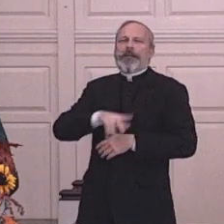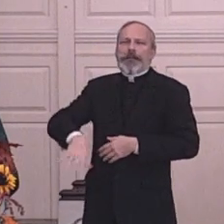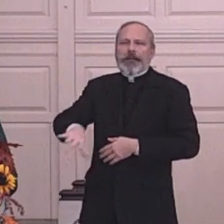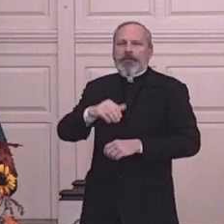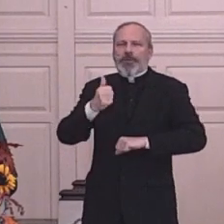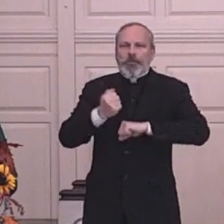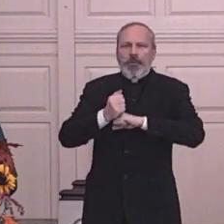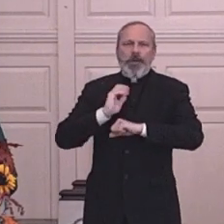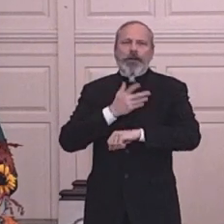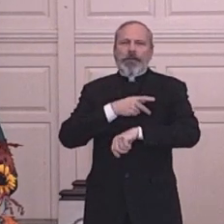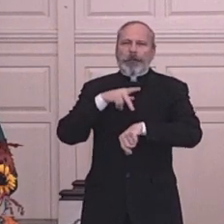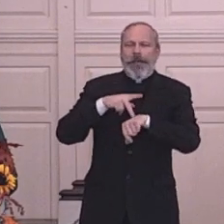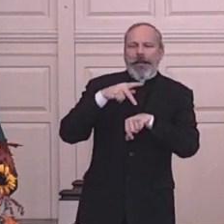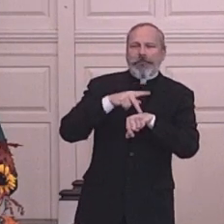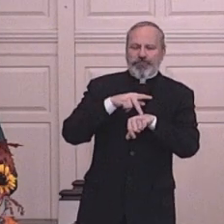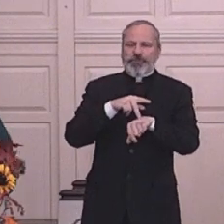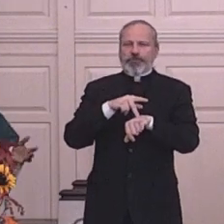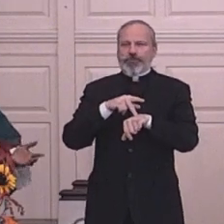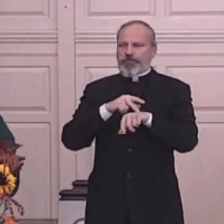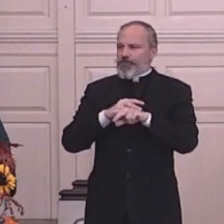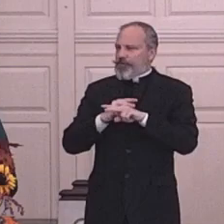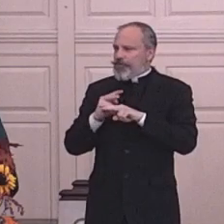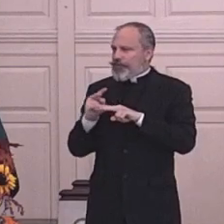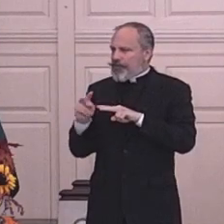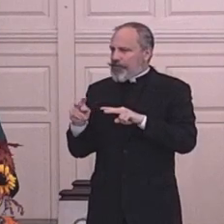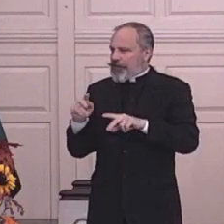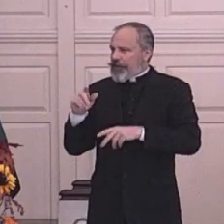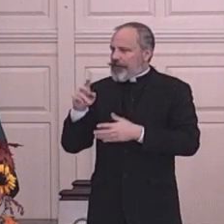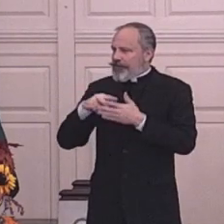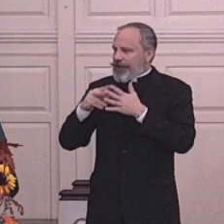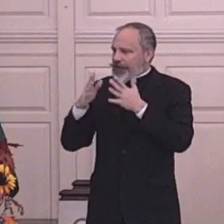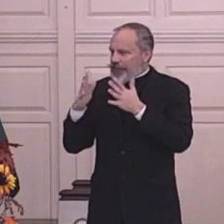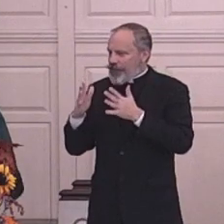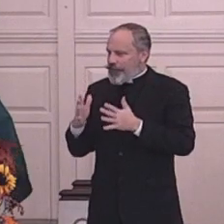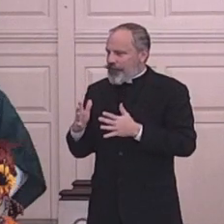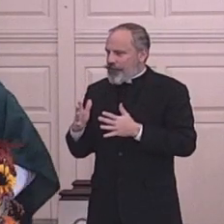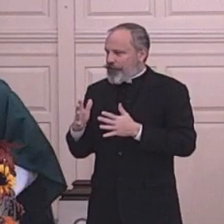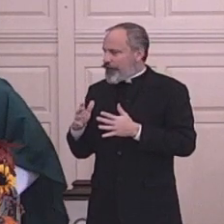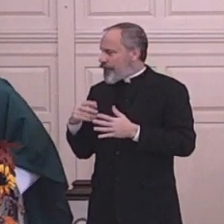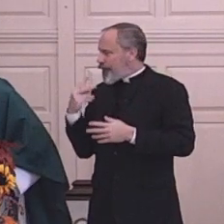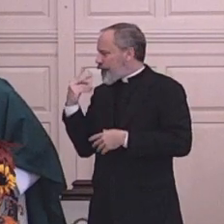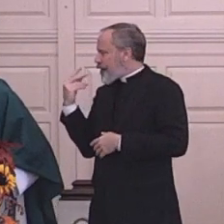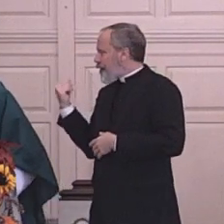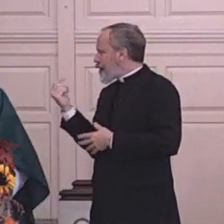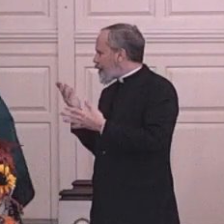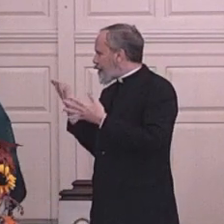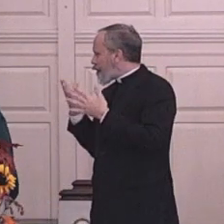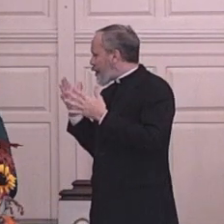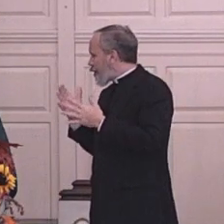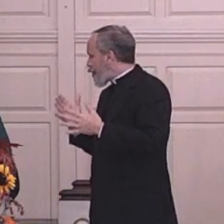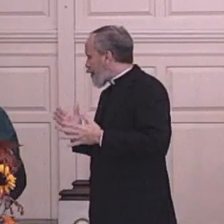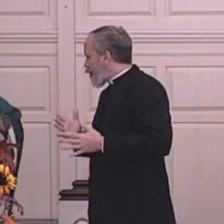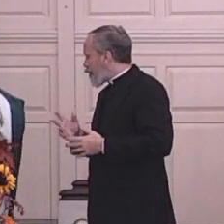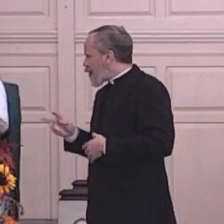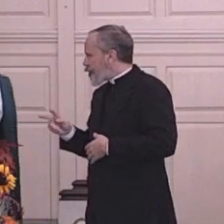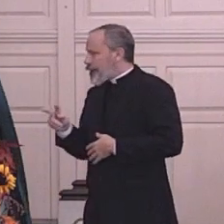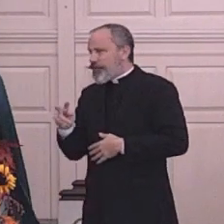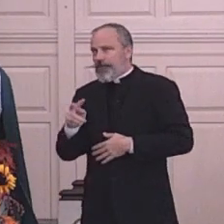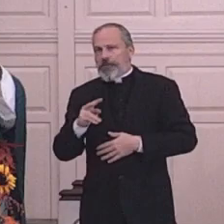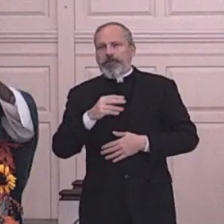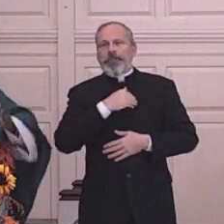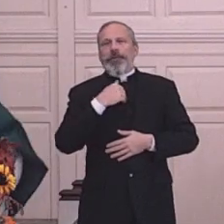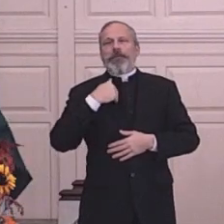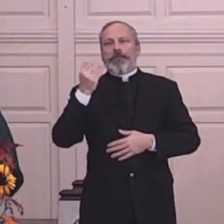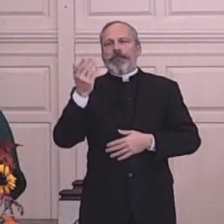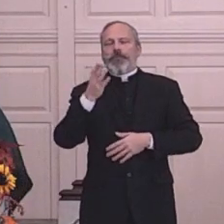our parish. Look at the lectors. Look at the altar servers. Look at the members